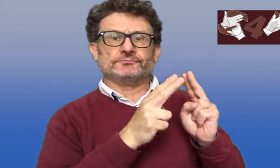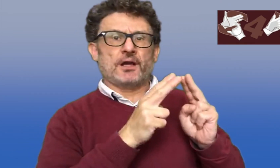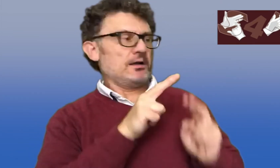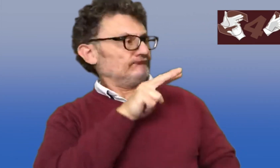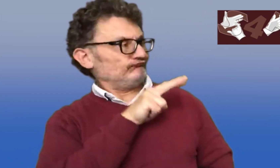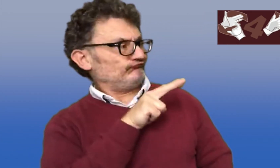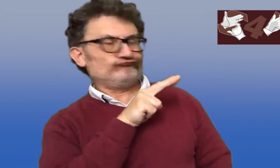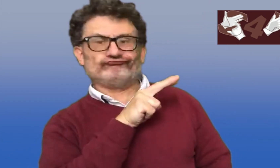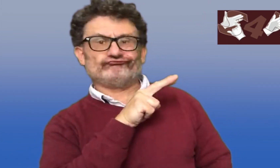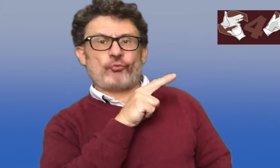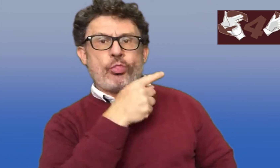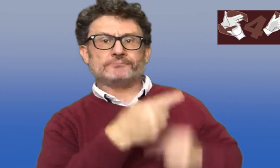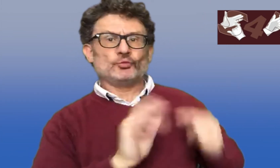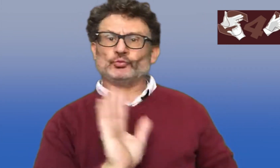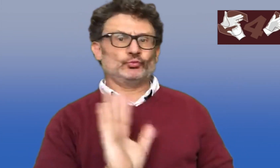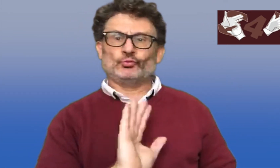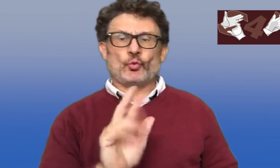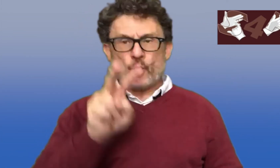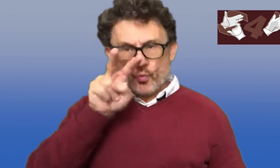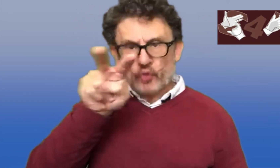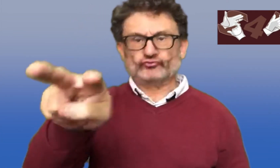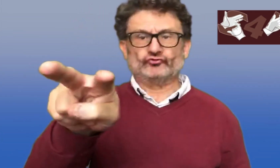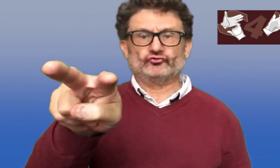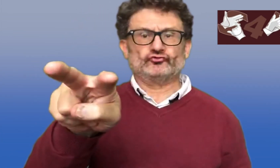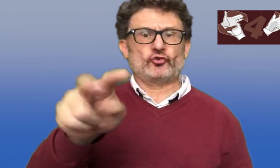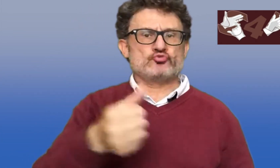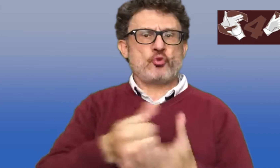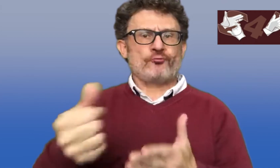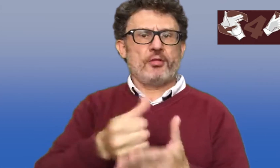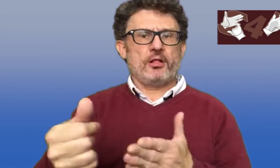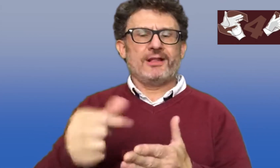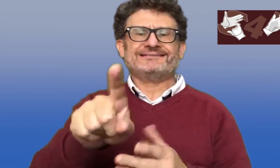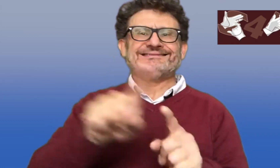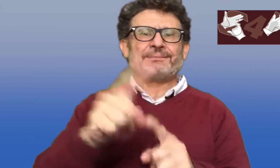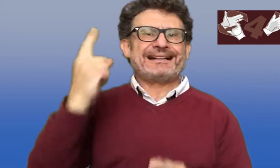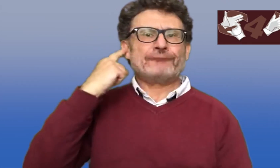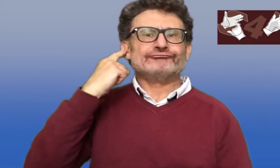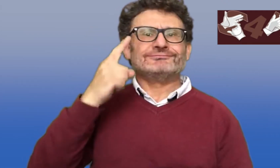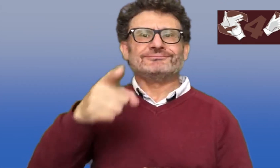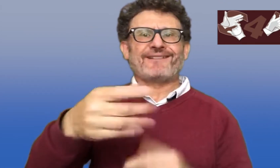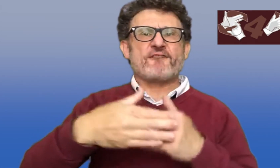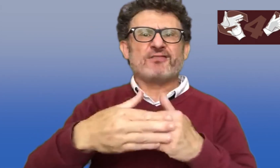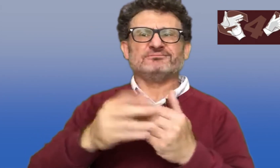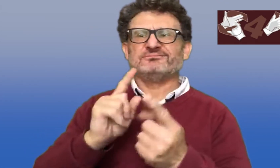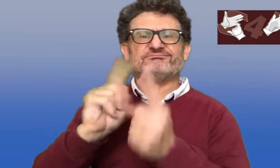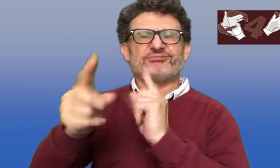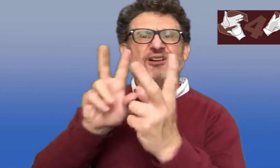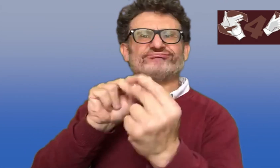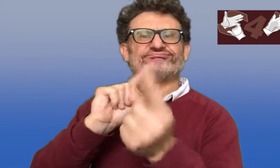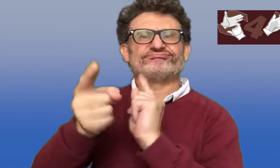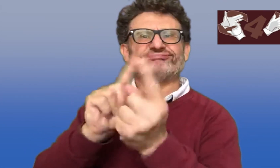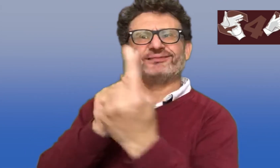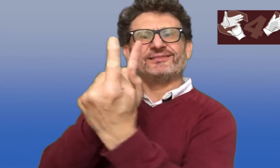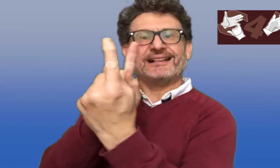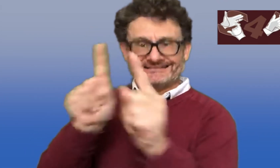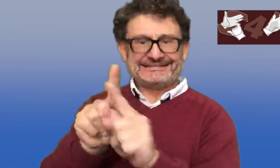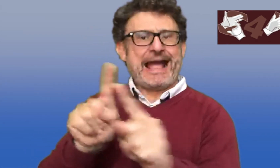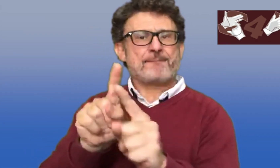contact with the deaf person. Just keep looking at the deaf person. Don't just give your attention to the interpreter. Just as much as you would, if you were talking to a